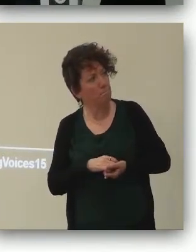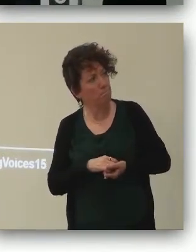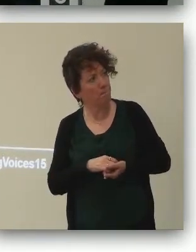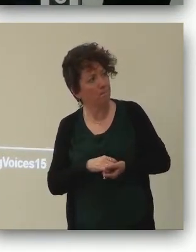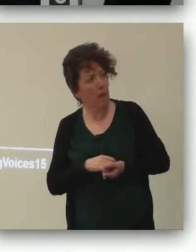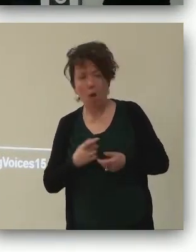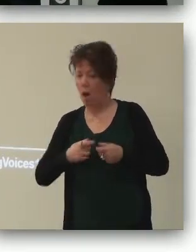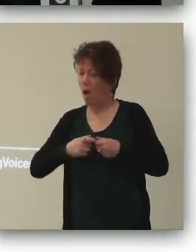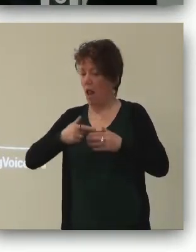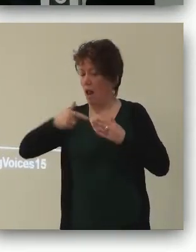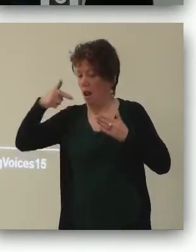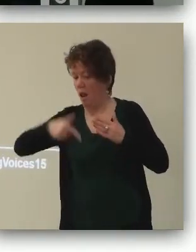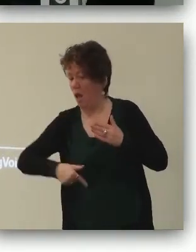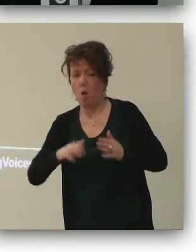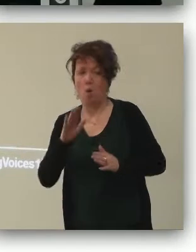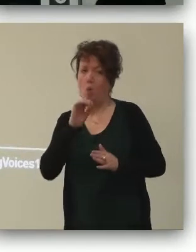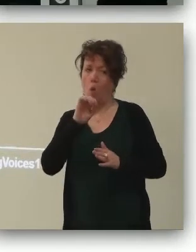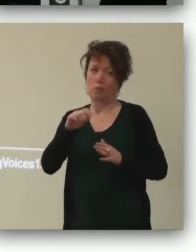But not too much. Okay.